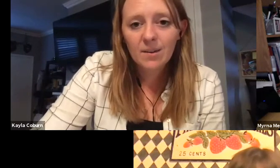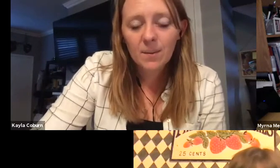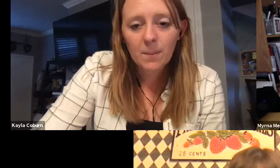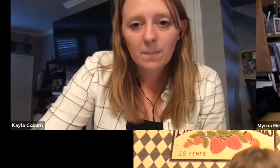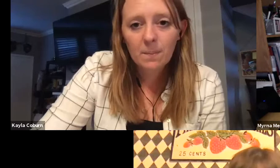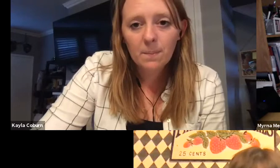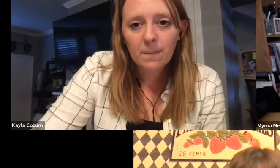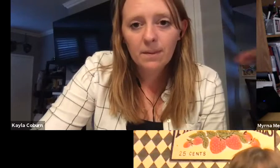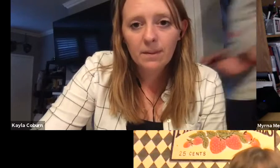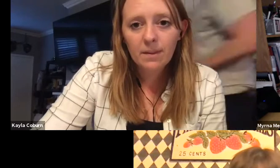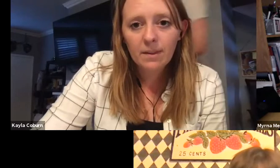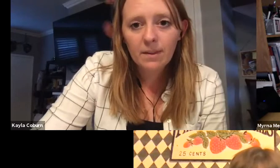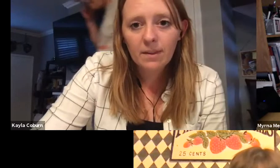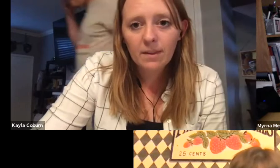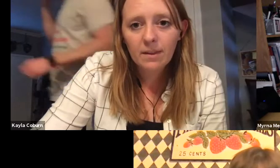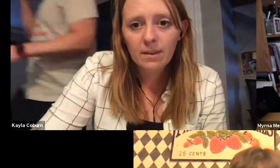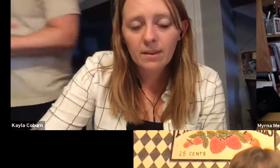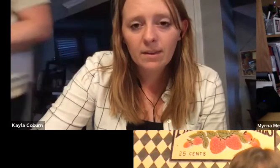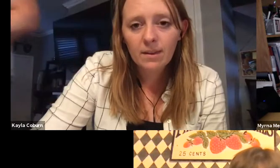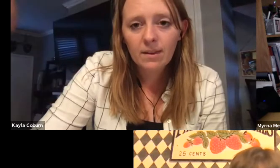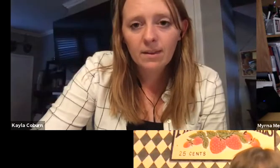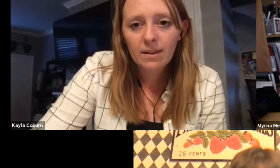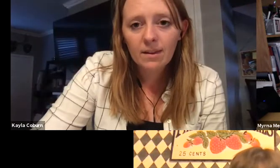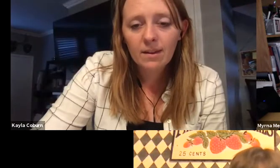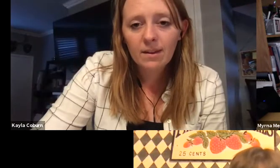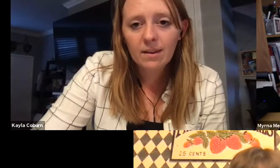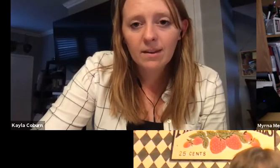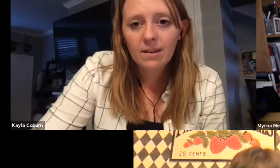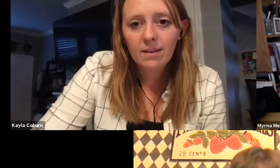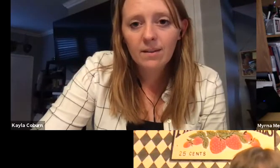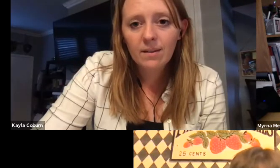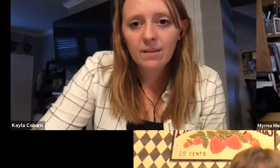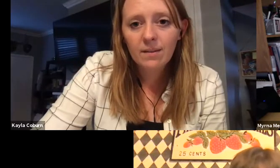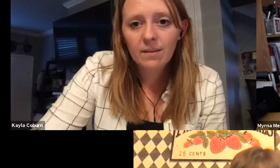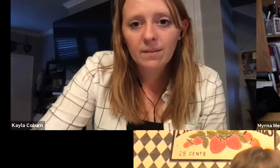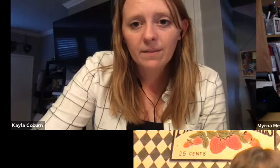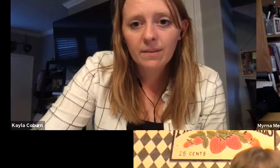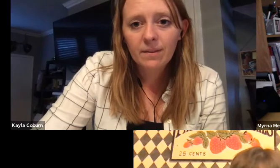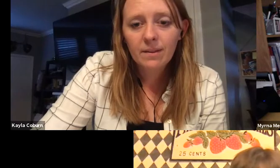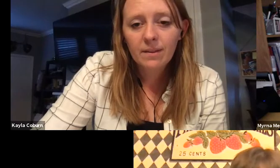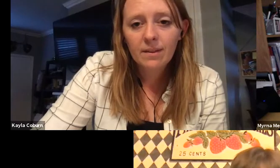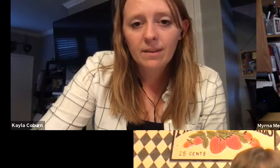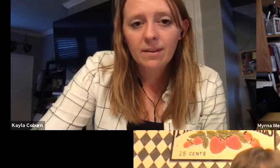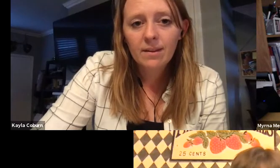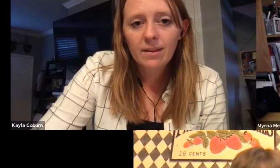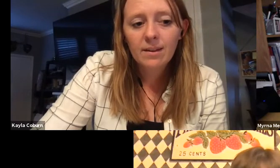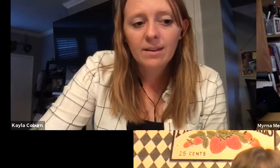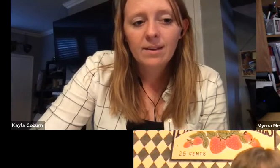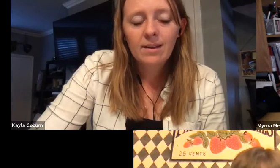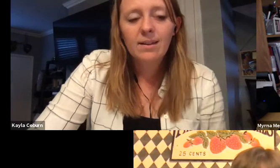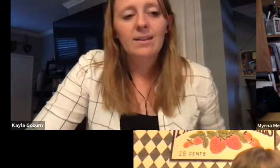it just occurred to me that we don't have the PowerPoint in Spanish.